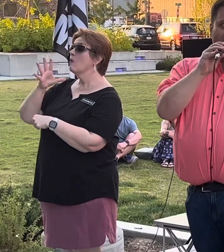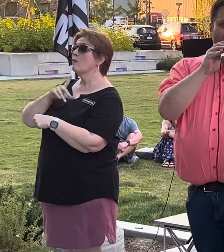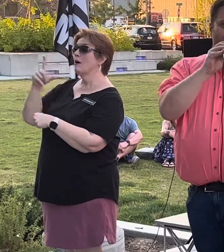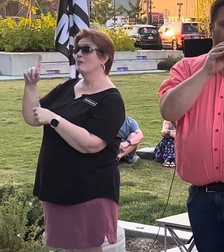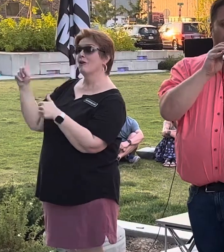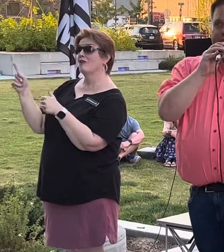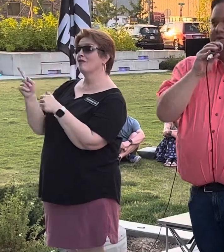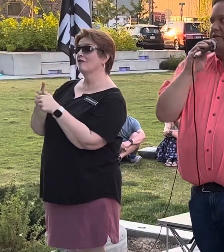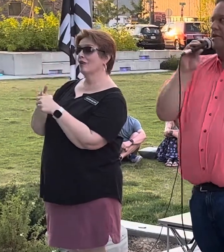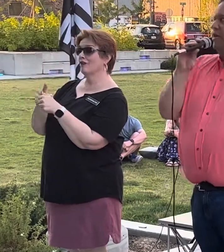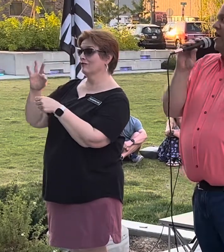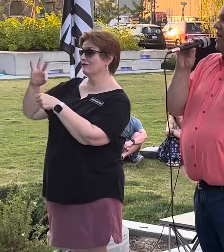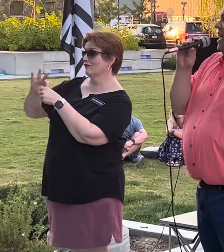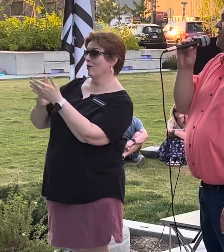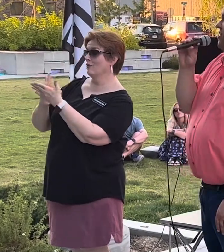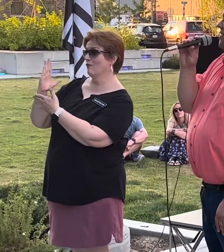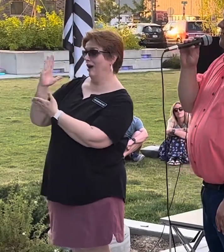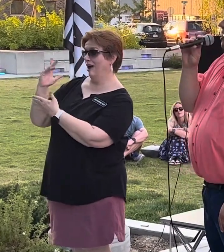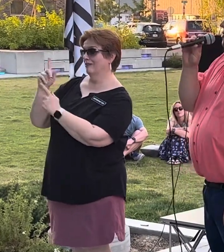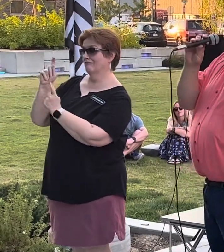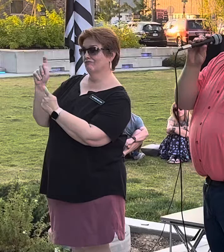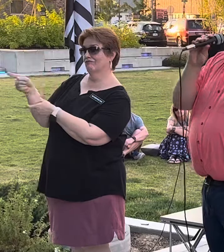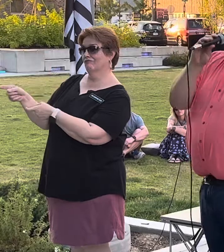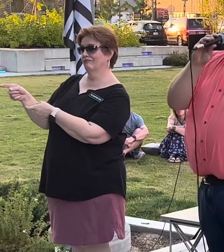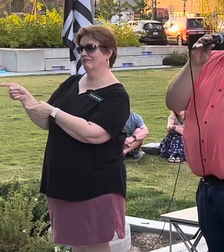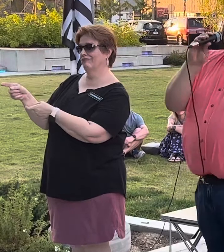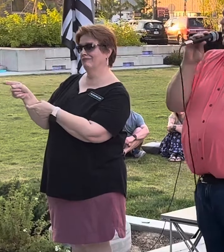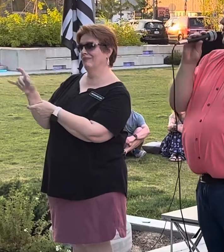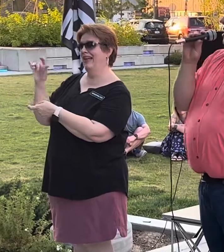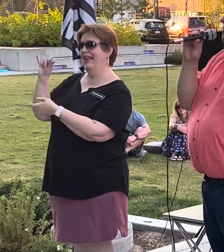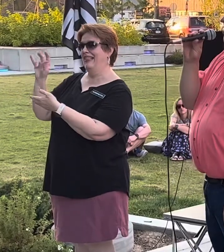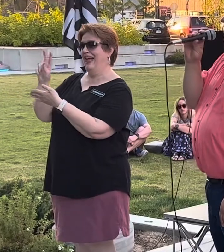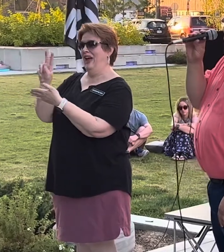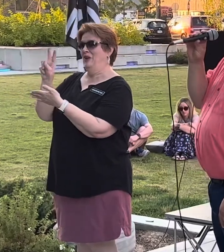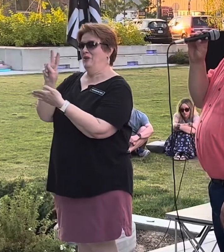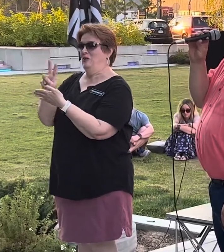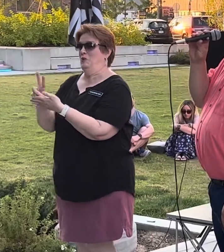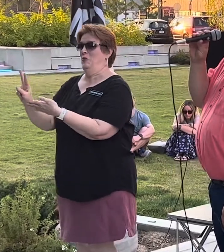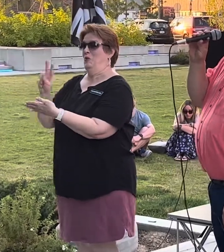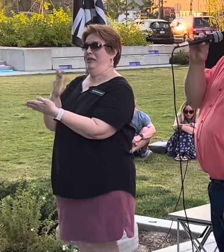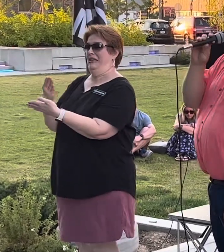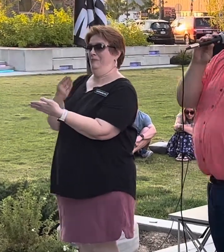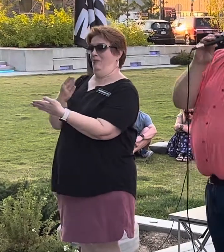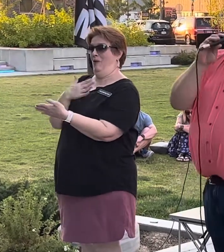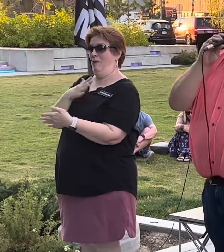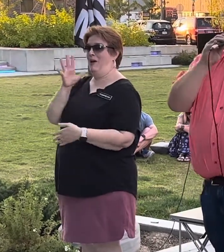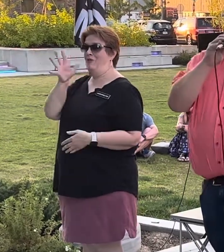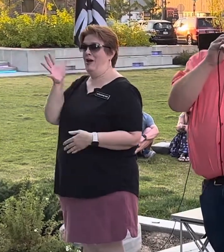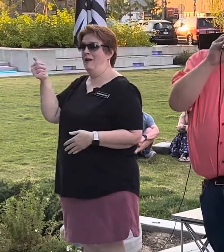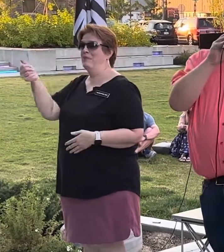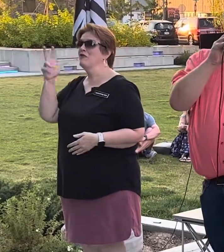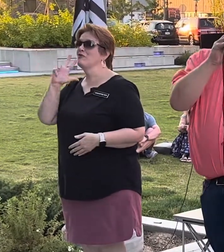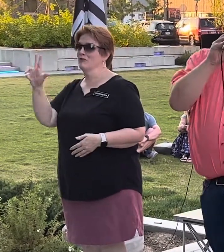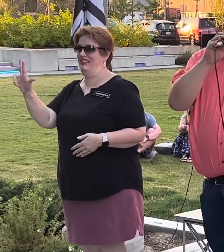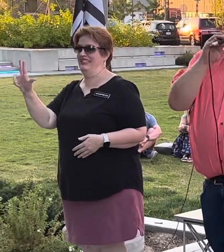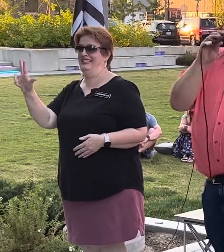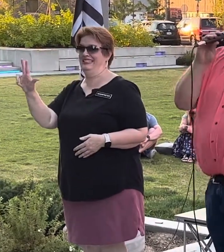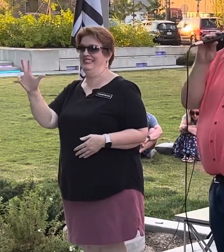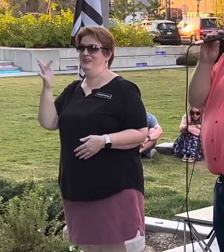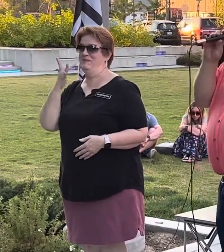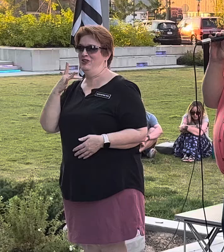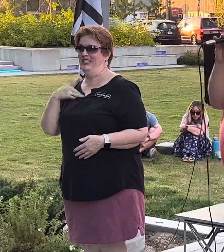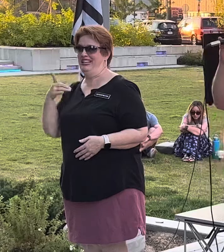got the right to vote, it was just about 2 weeks before my grandmother's 3rd birthday.